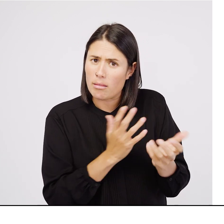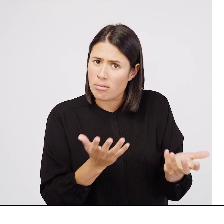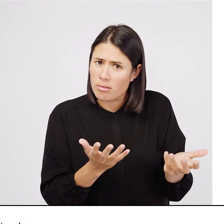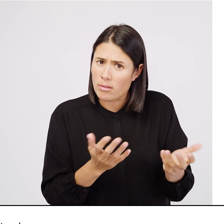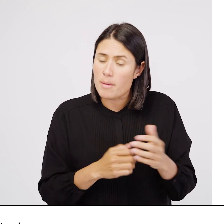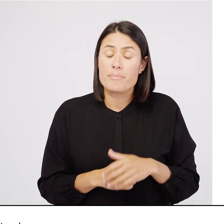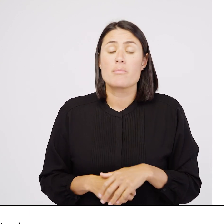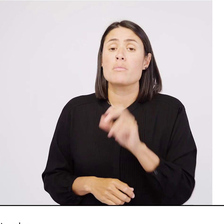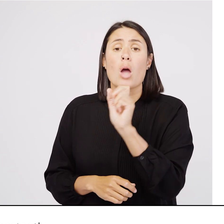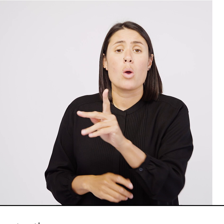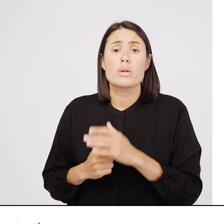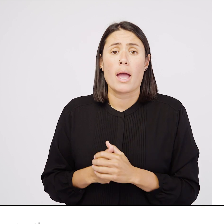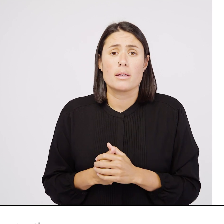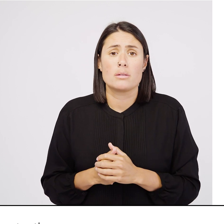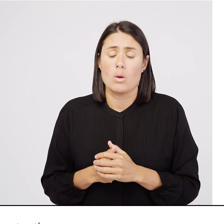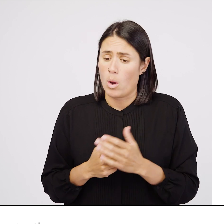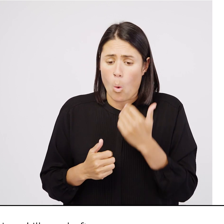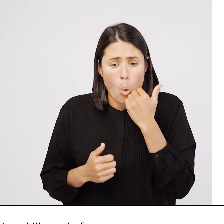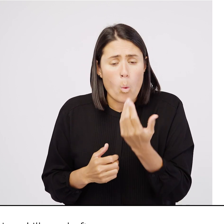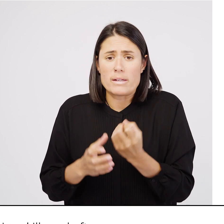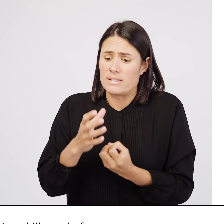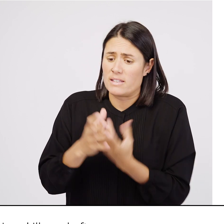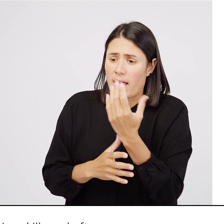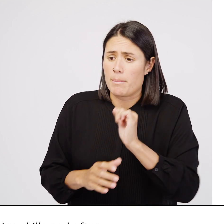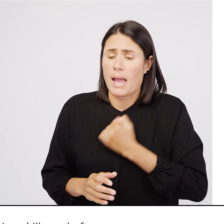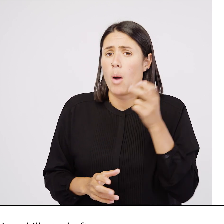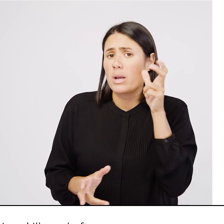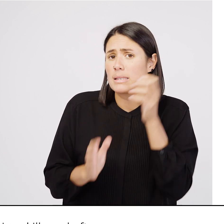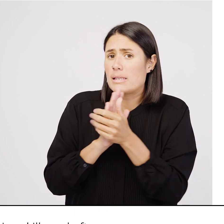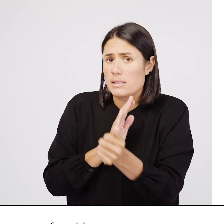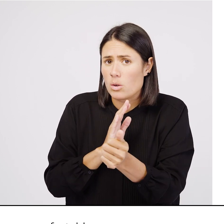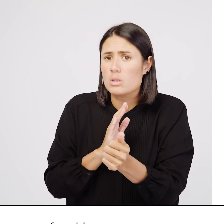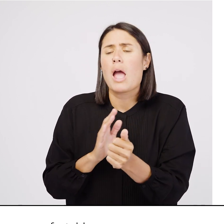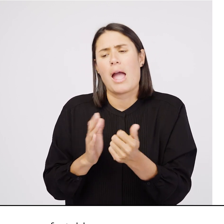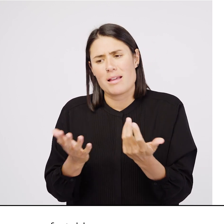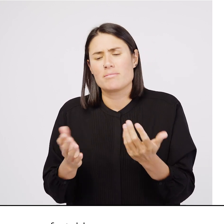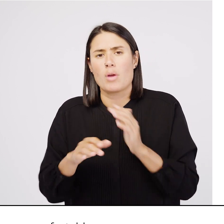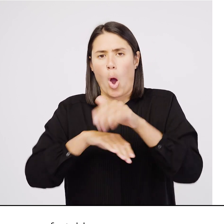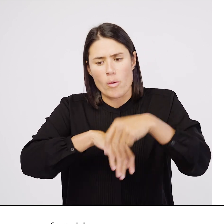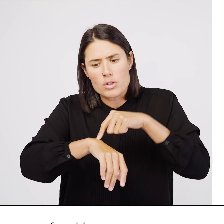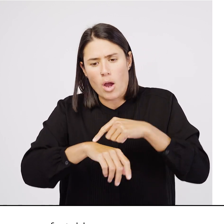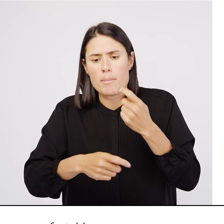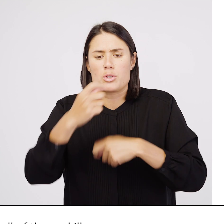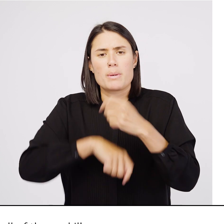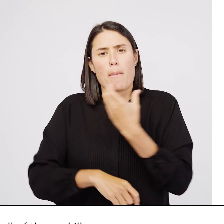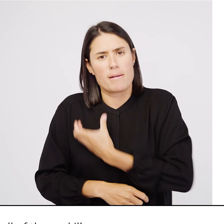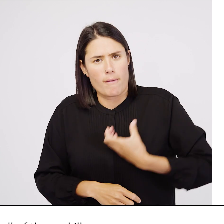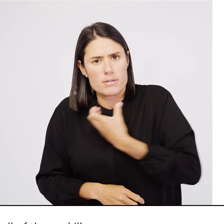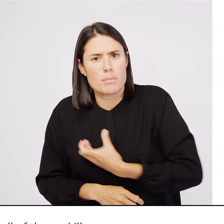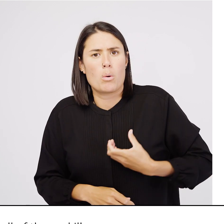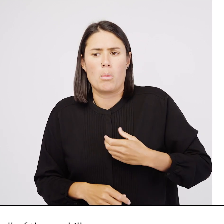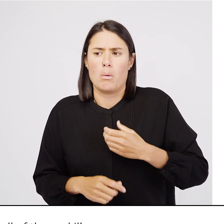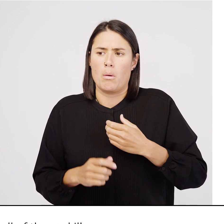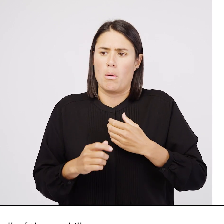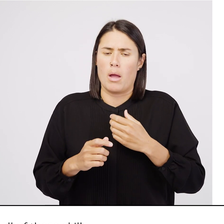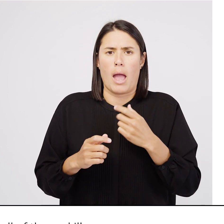skill. And that's okay, as we're constantly developing our listening skills, and often it takes time to become comfortable and be able